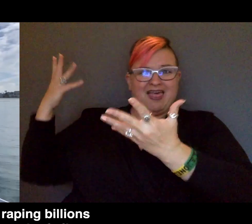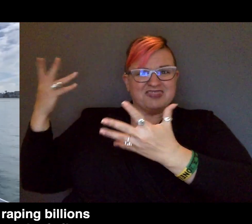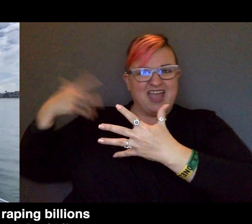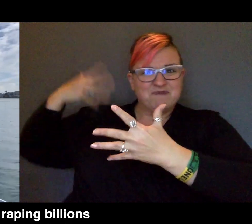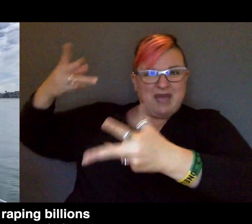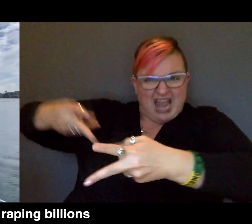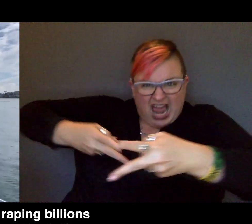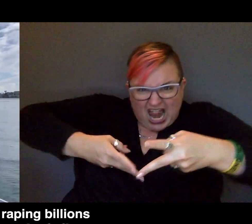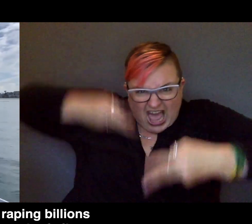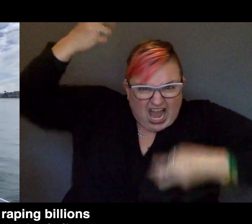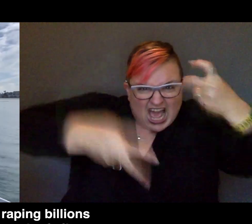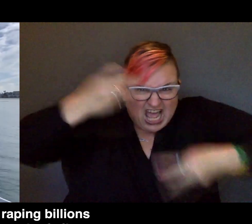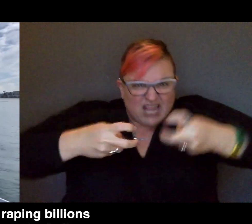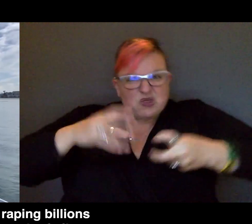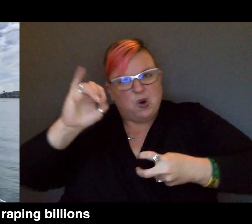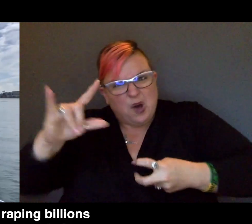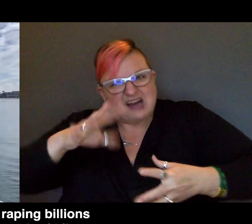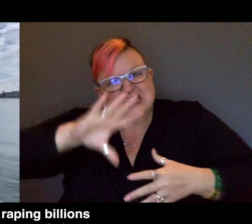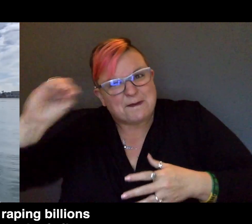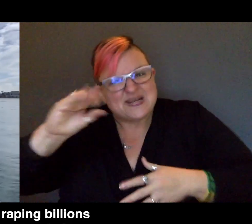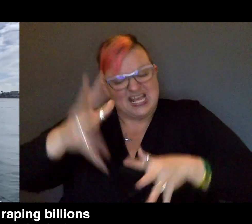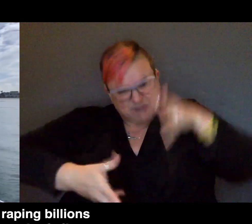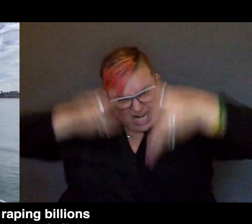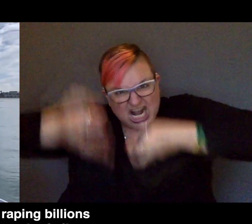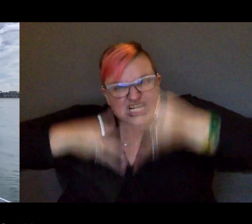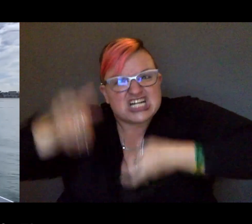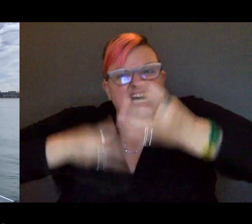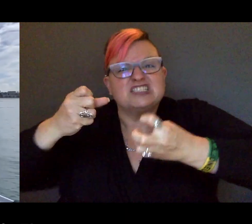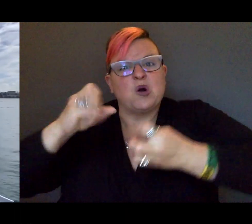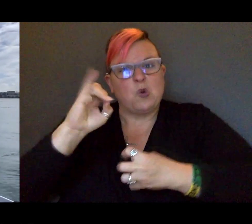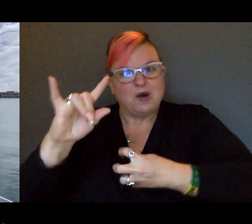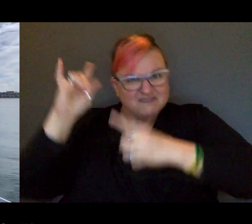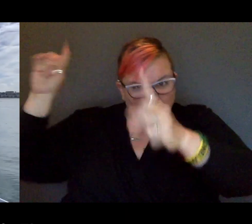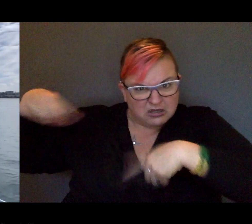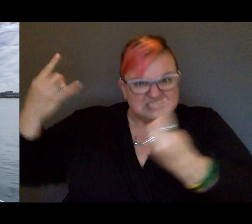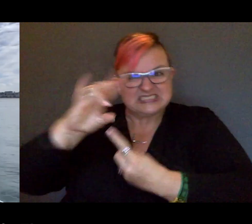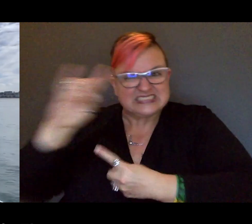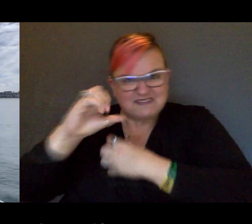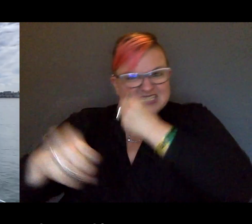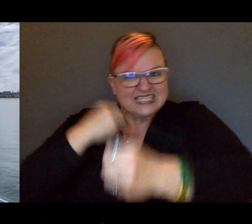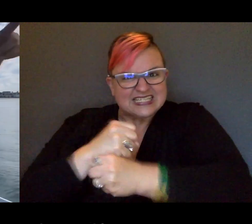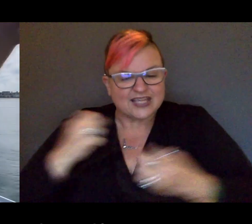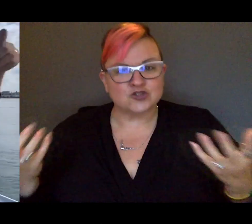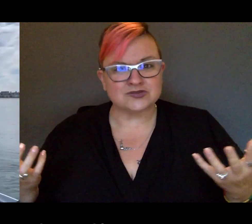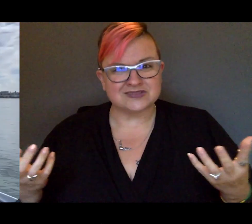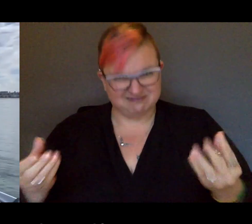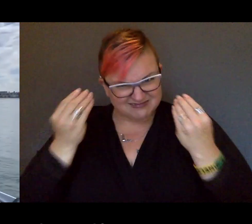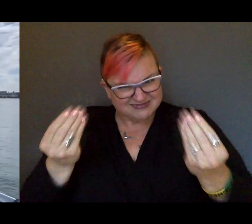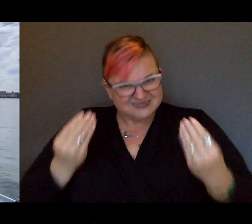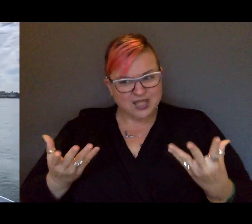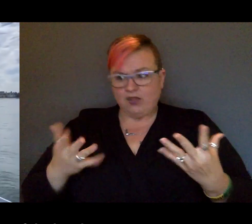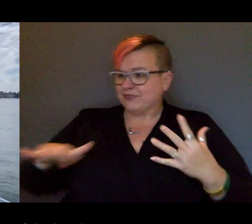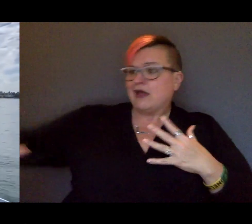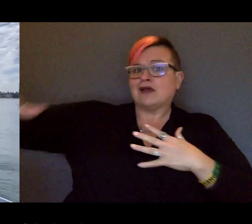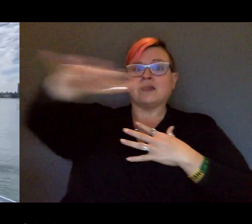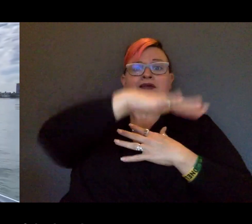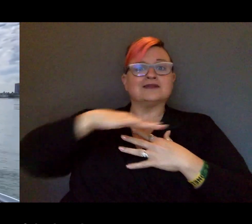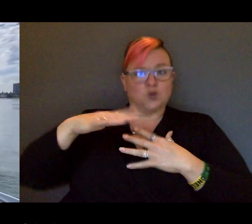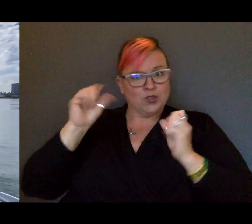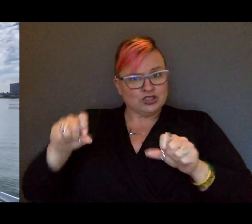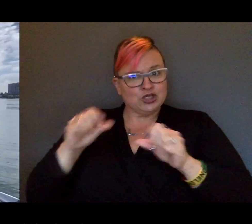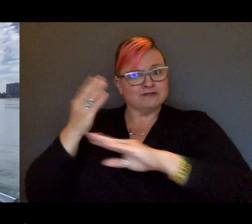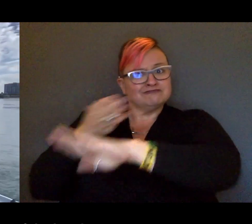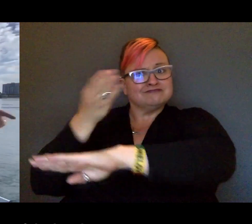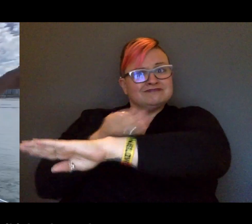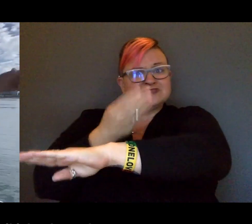here. They've been raping billions of dollars worth of oil out of here for 70 years. I bet you we could even do something with that